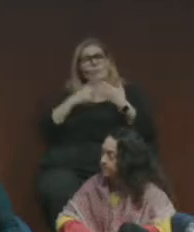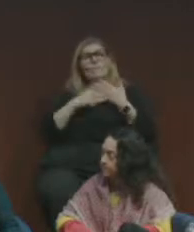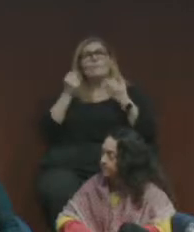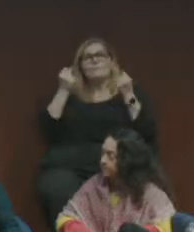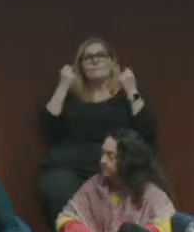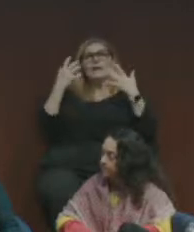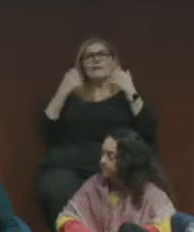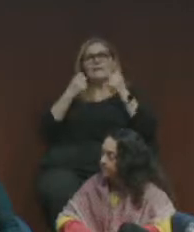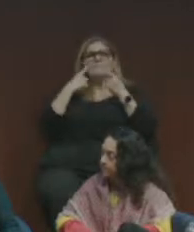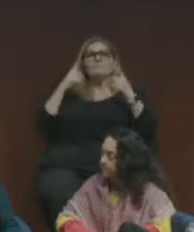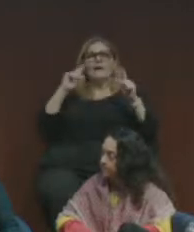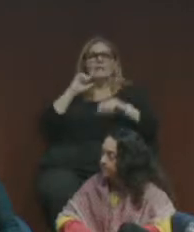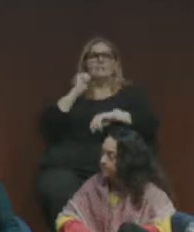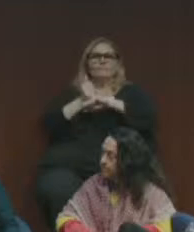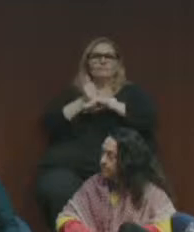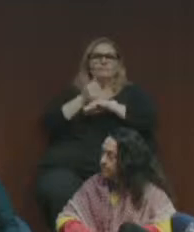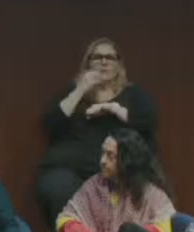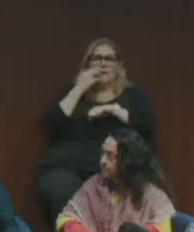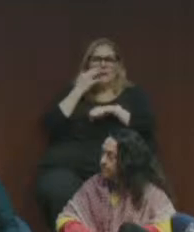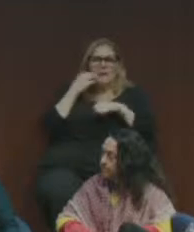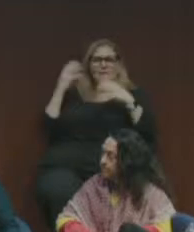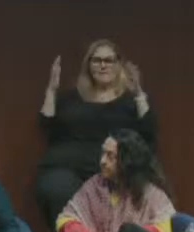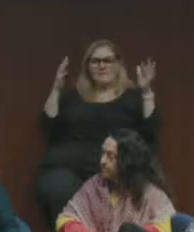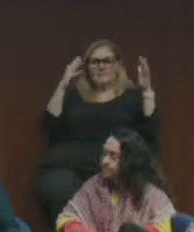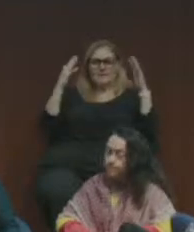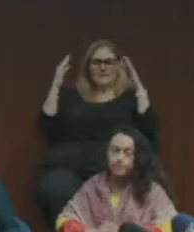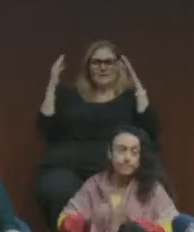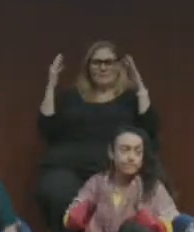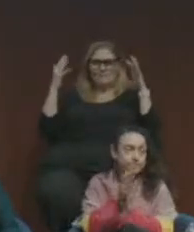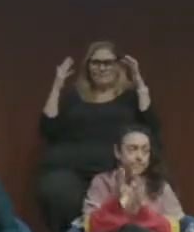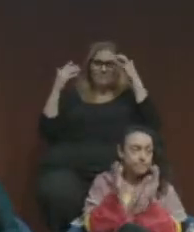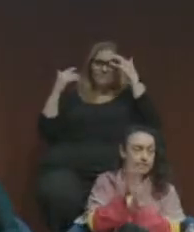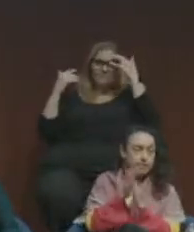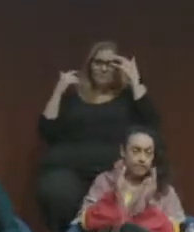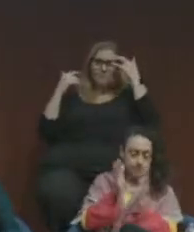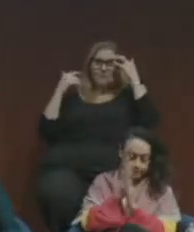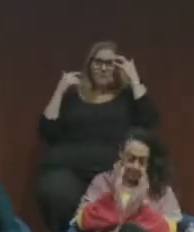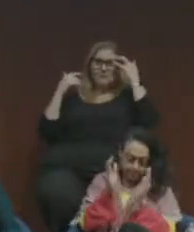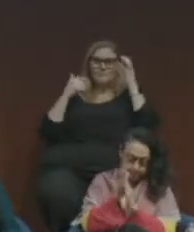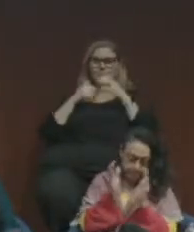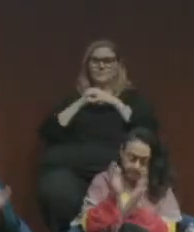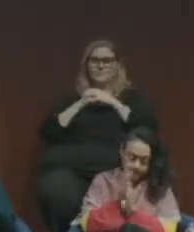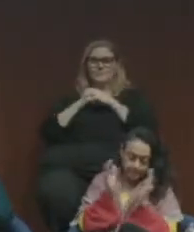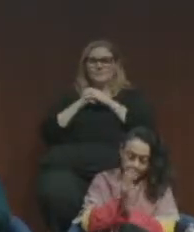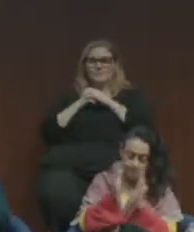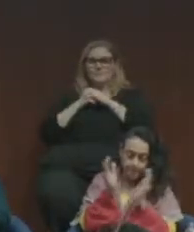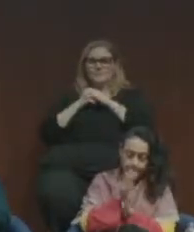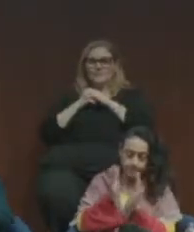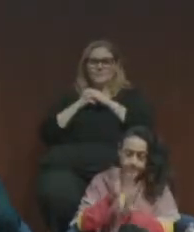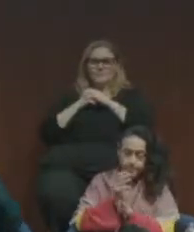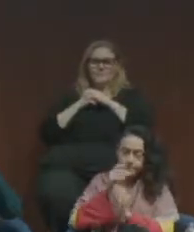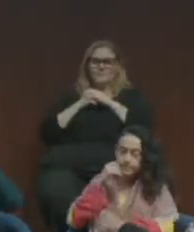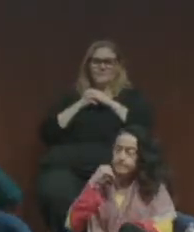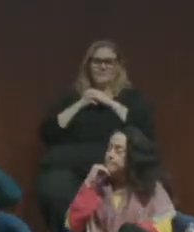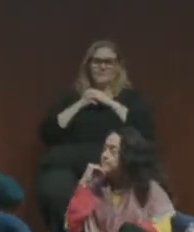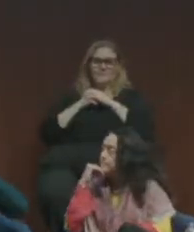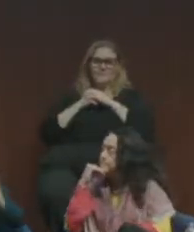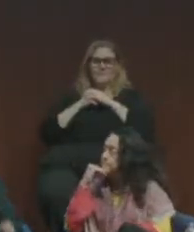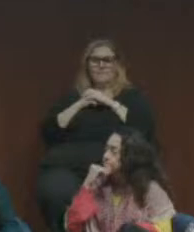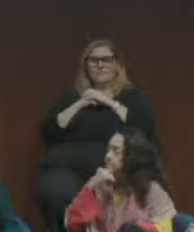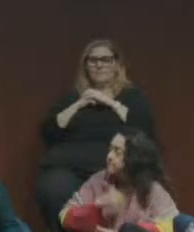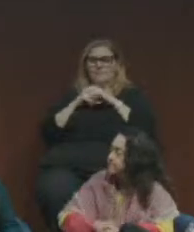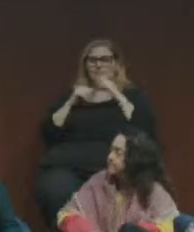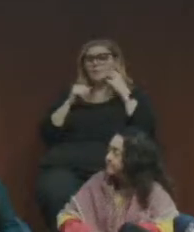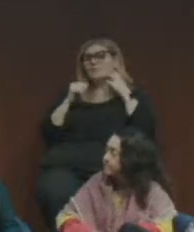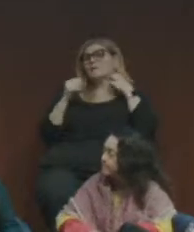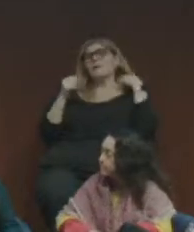program now exists. But as with many ethnic studies, yes, thank you. Yeah. As